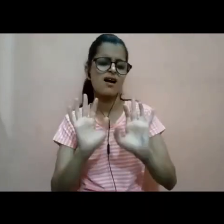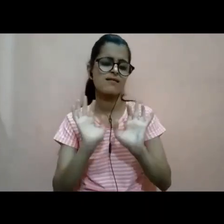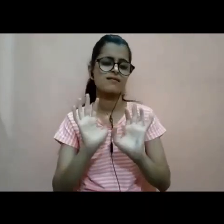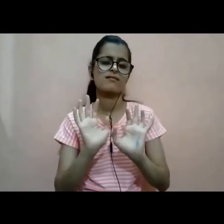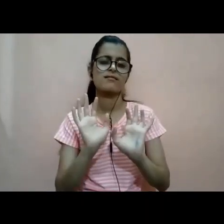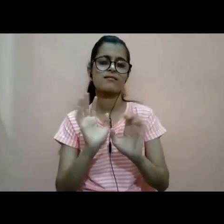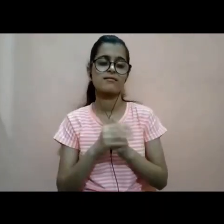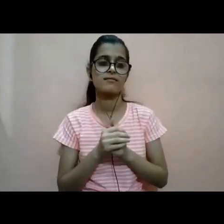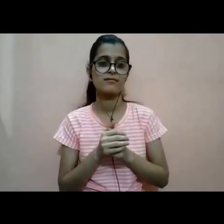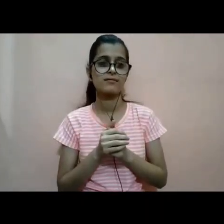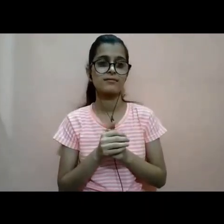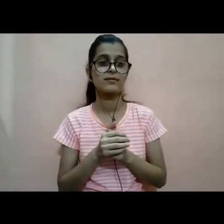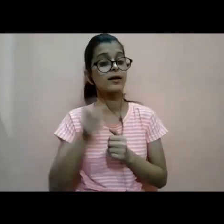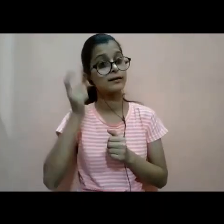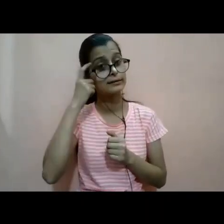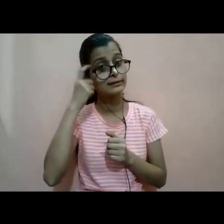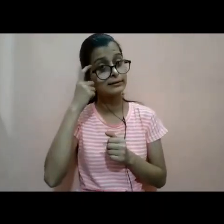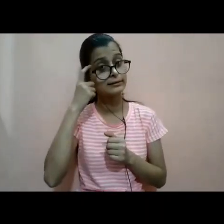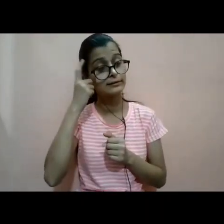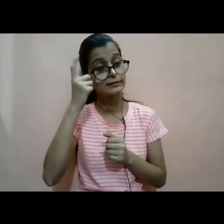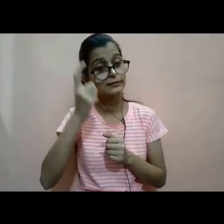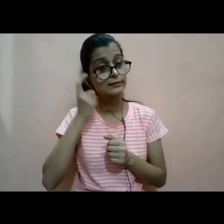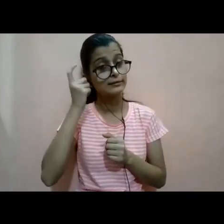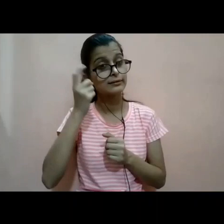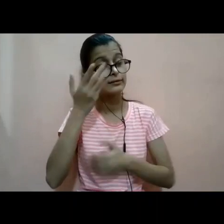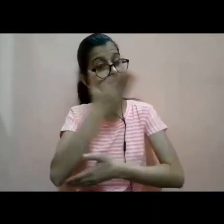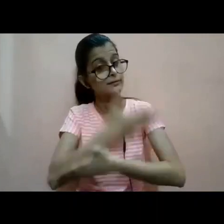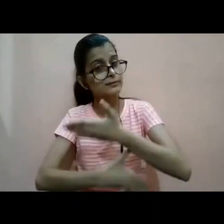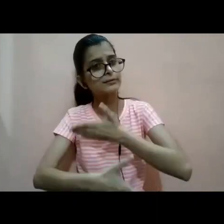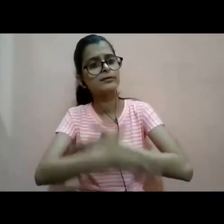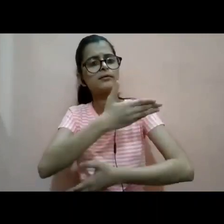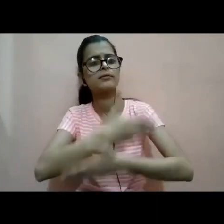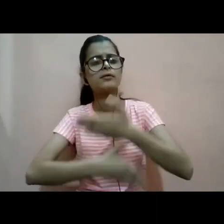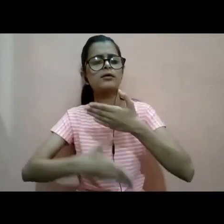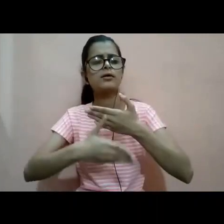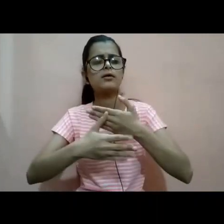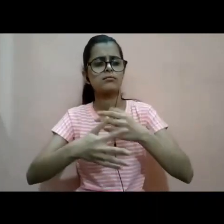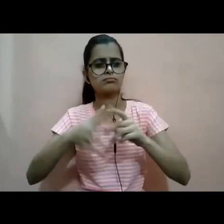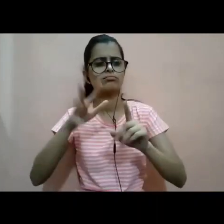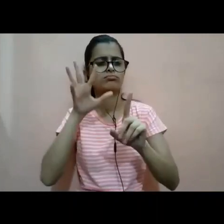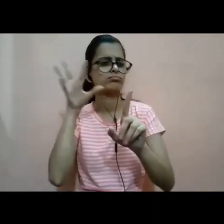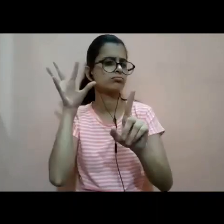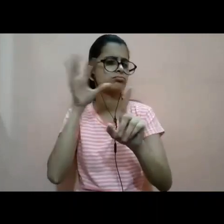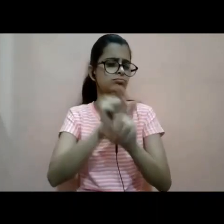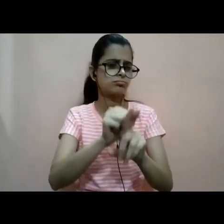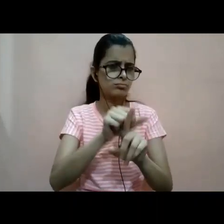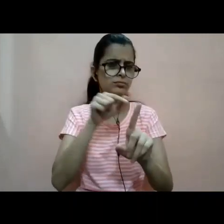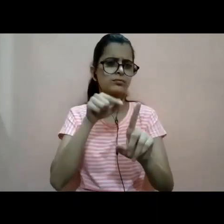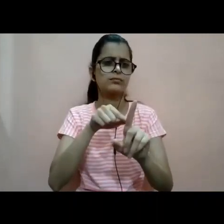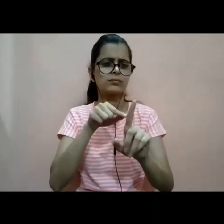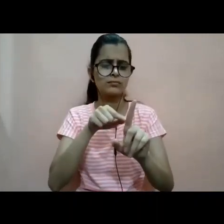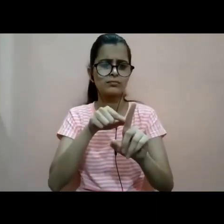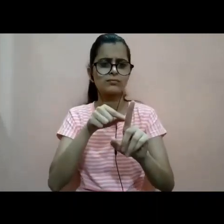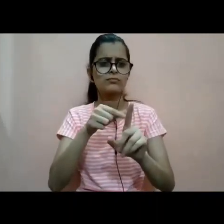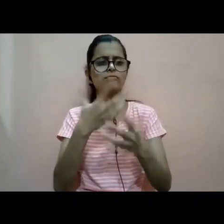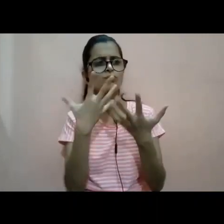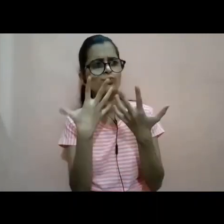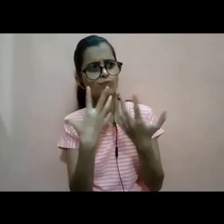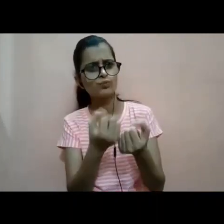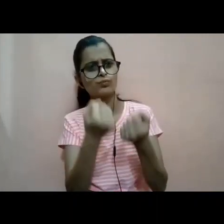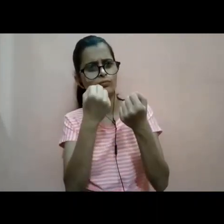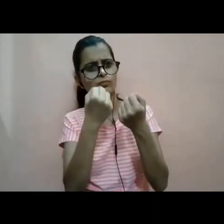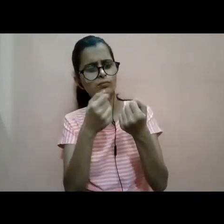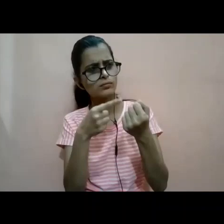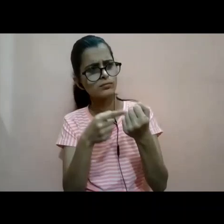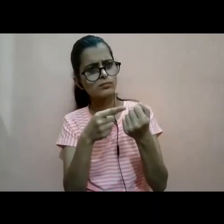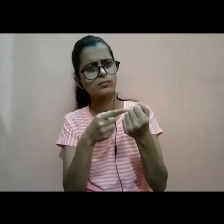And I think at the same time, disability, whilst recognizing that this desiring the things we lack is absolutely crucial when